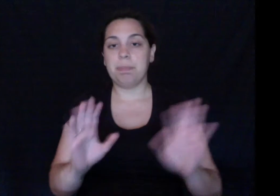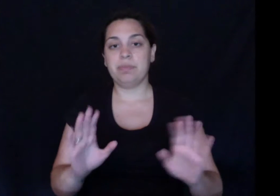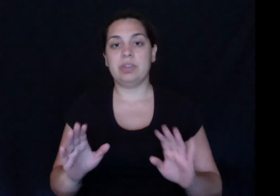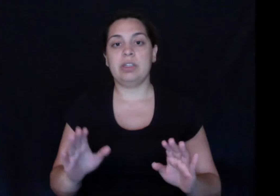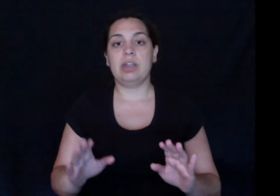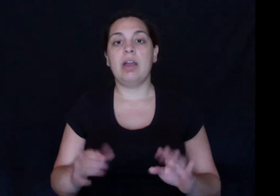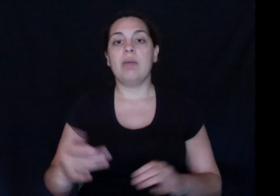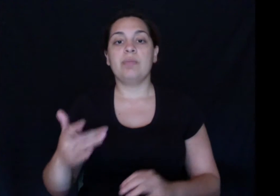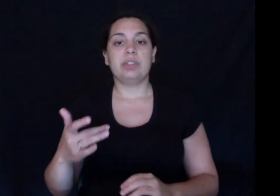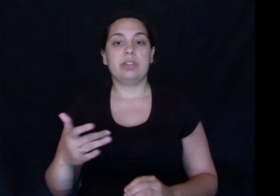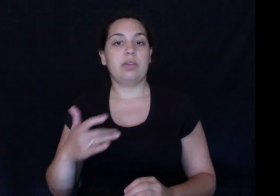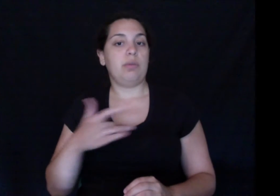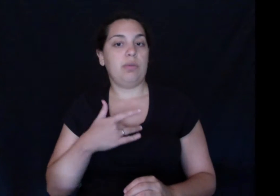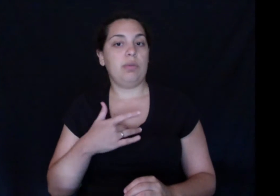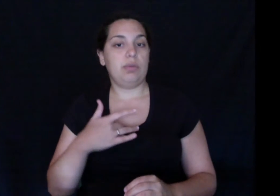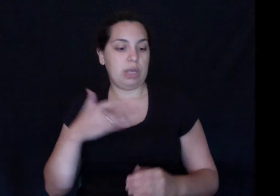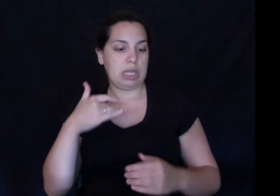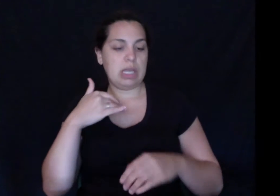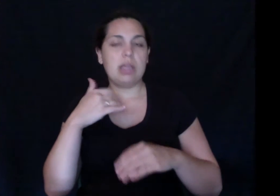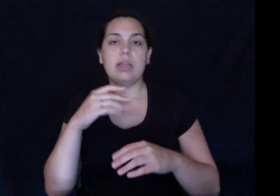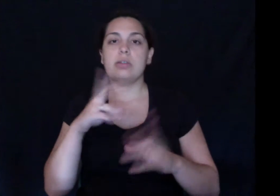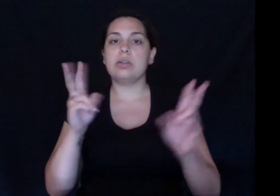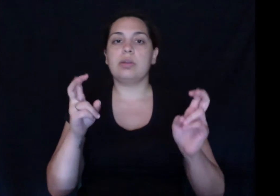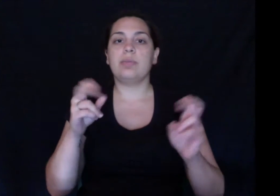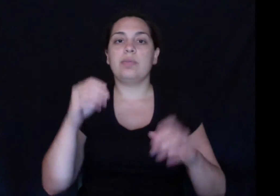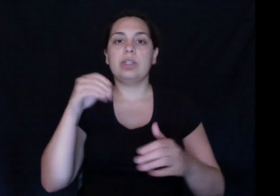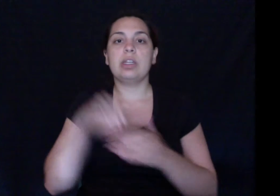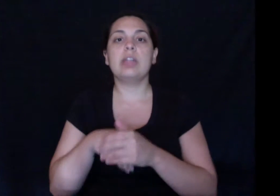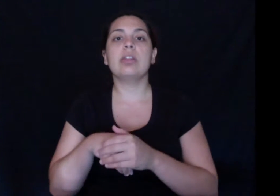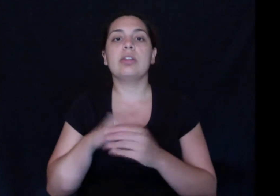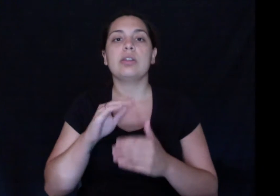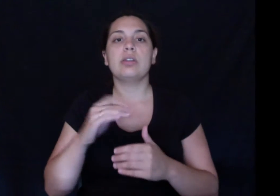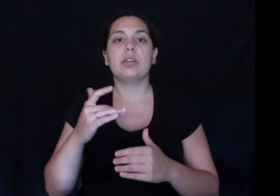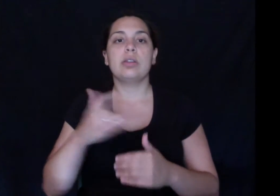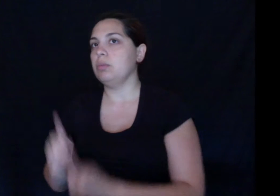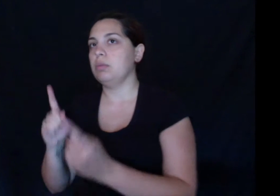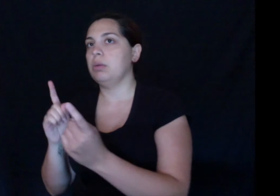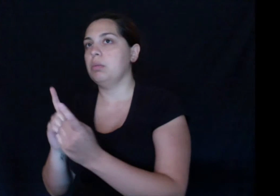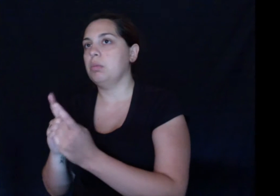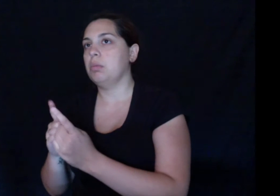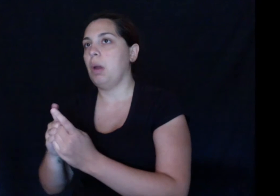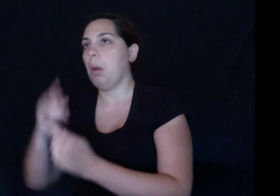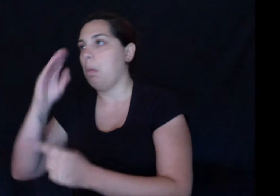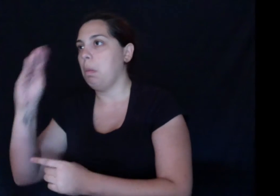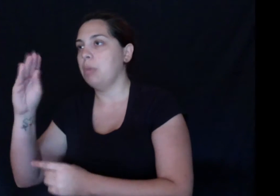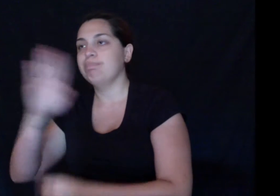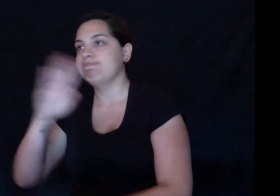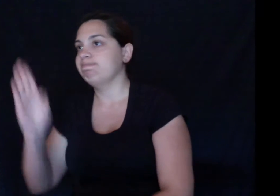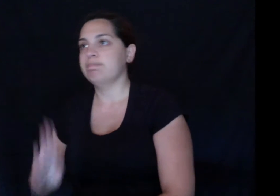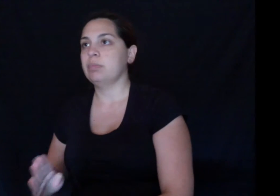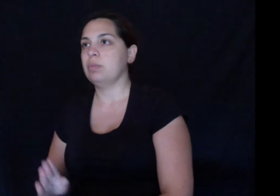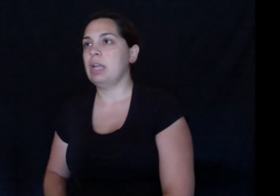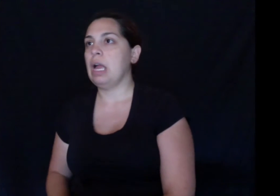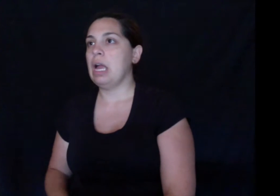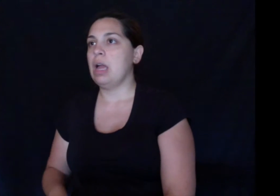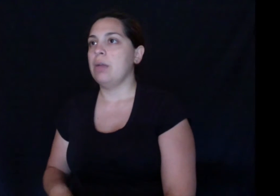I was pretty honest with them about everything about what the procedure is like. Nowadays, they don't even really do surgery anymore.